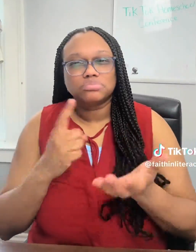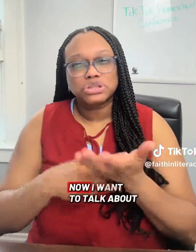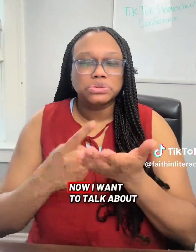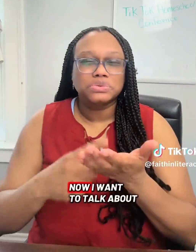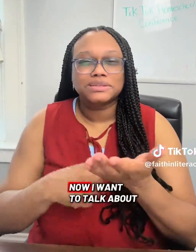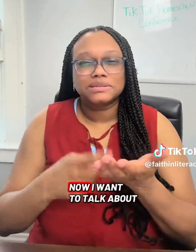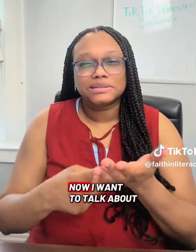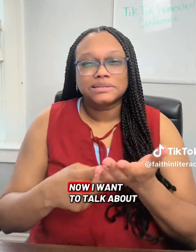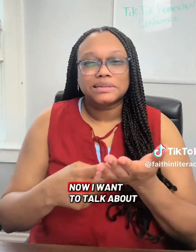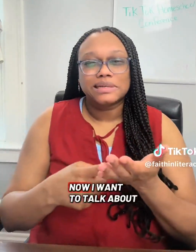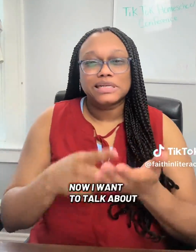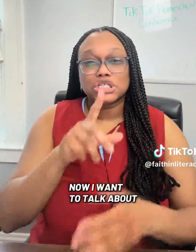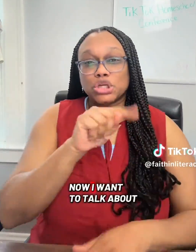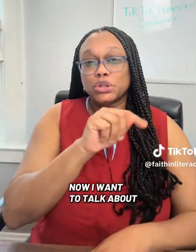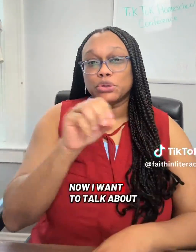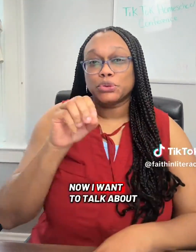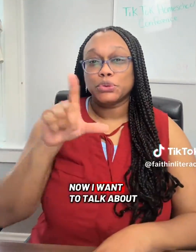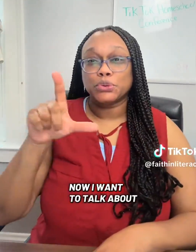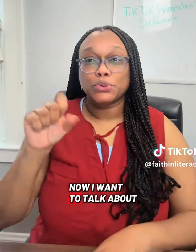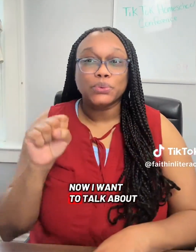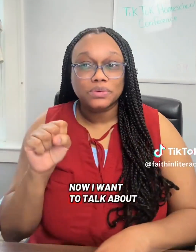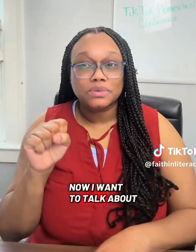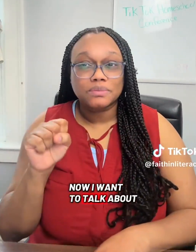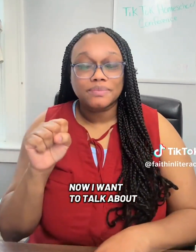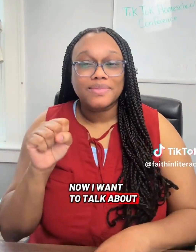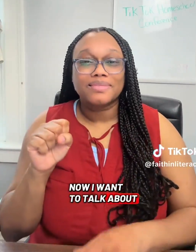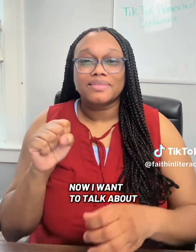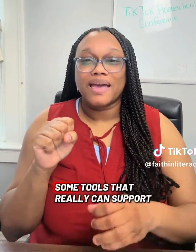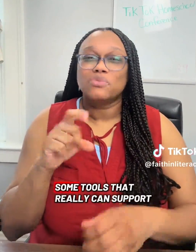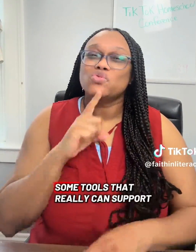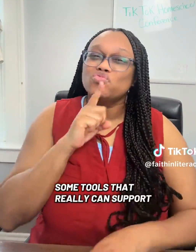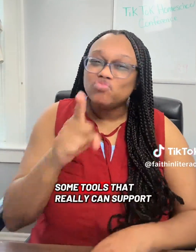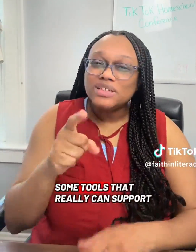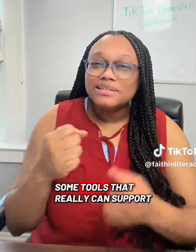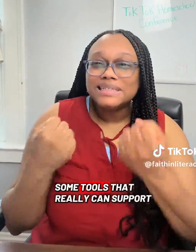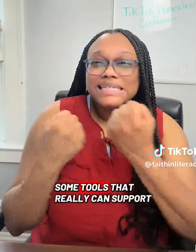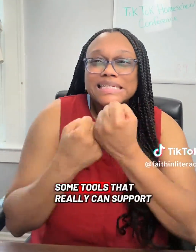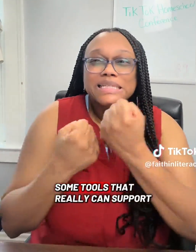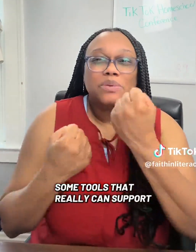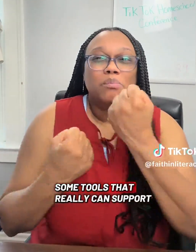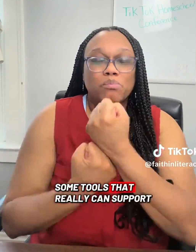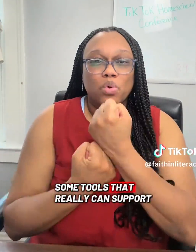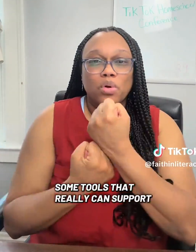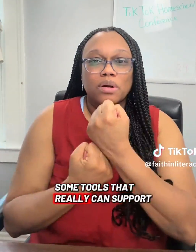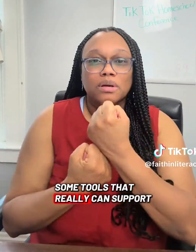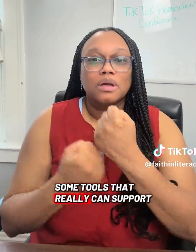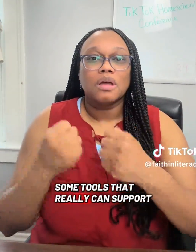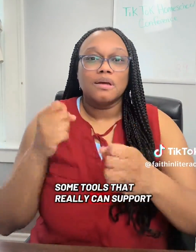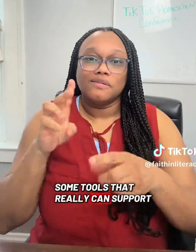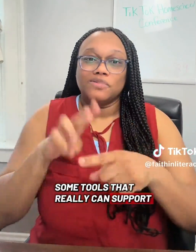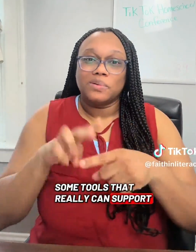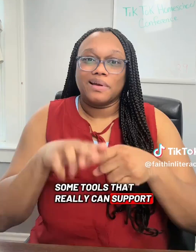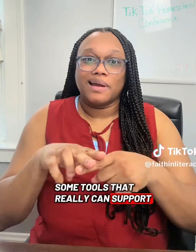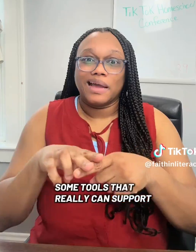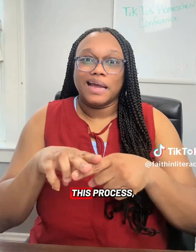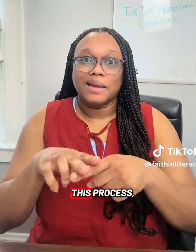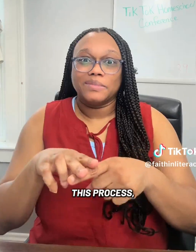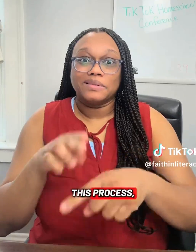Now, I want to talk about some tools that really can support this